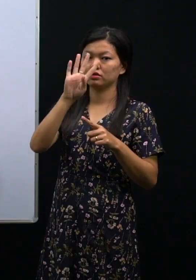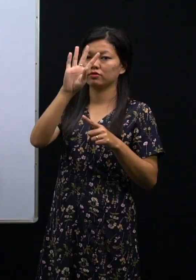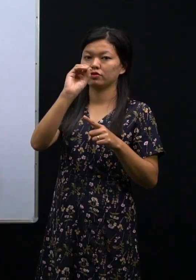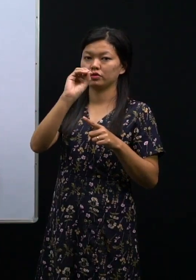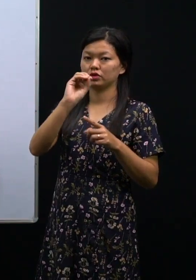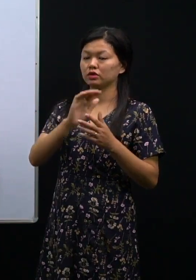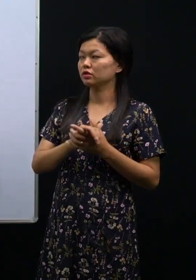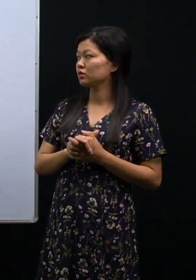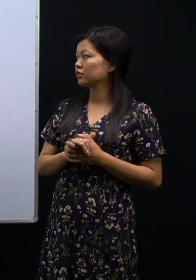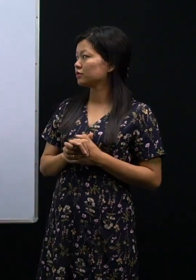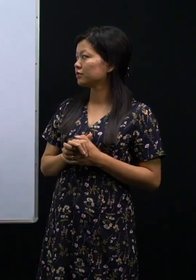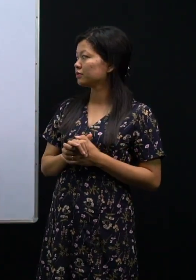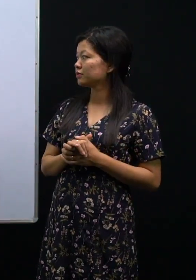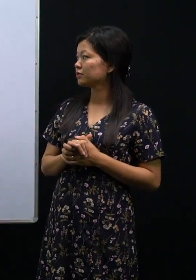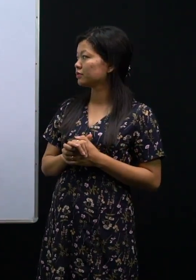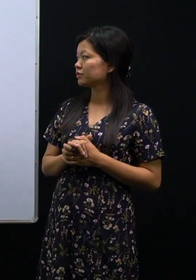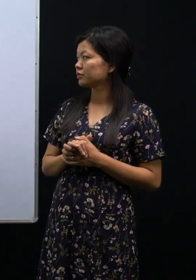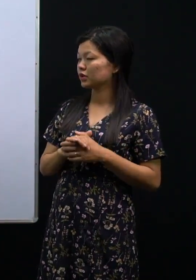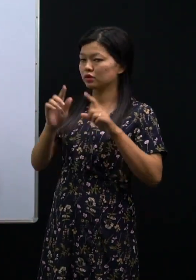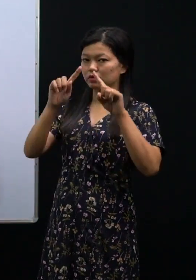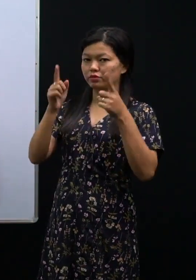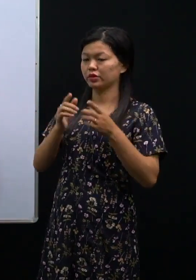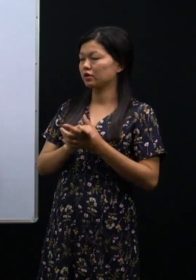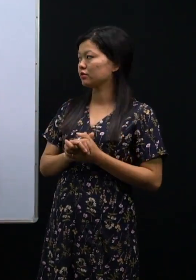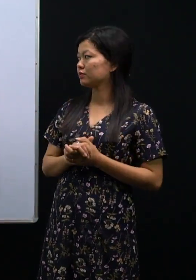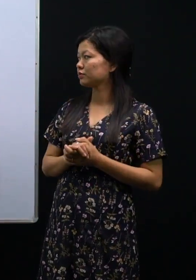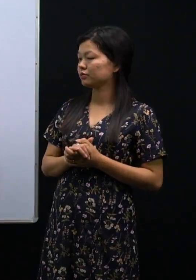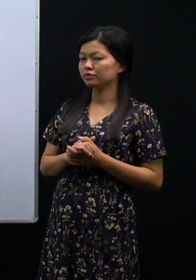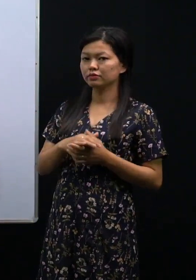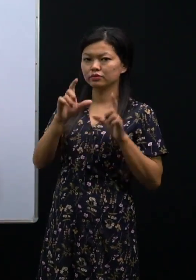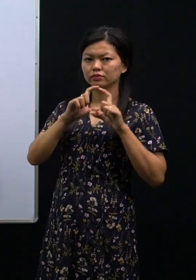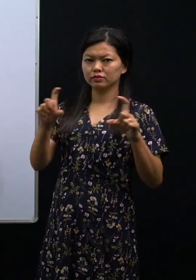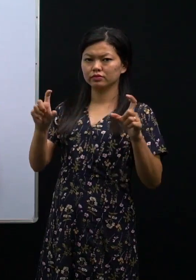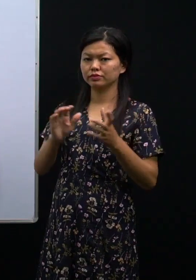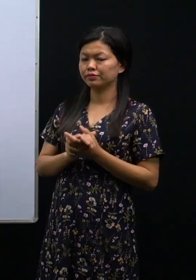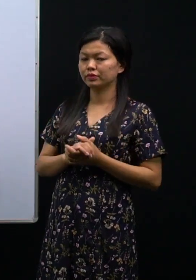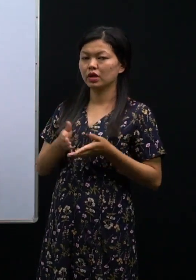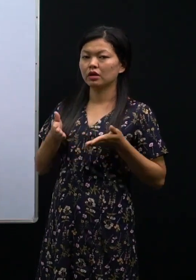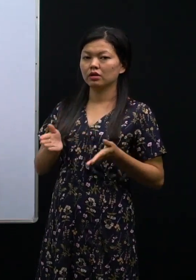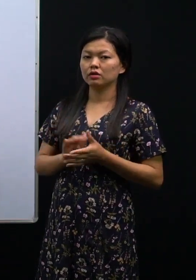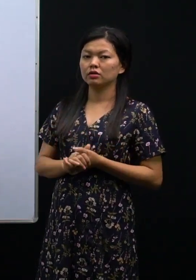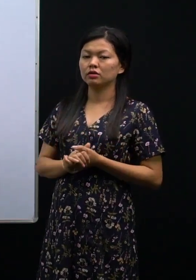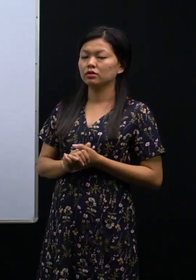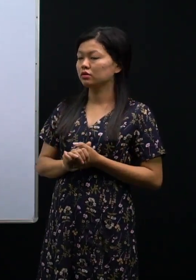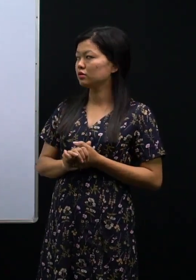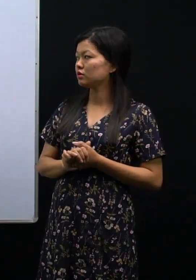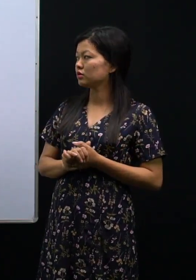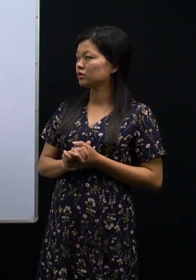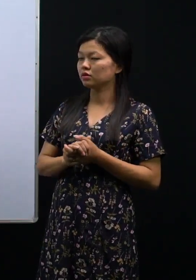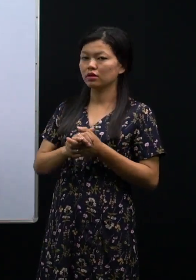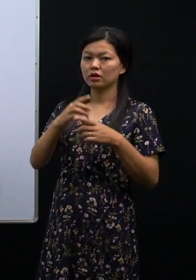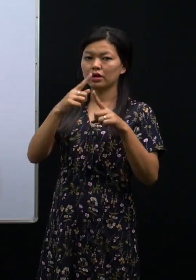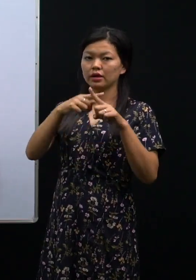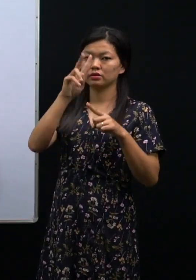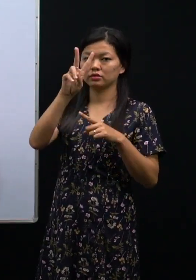okay? 4 into 10, a into b. Are you clear now? So now, we'll write here, x